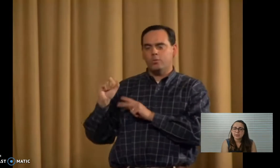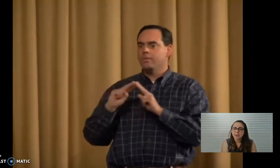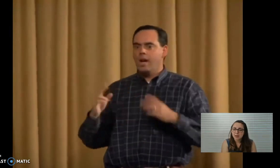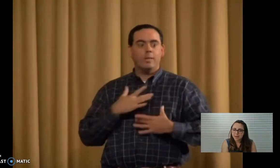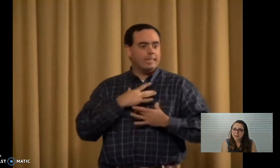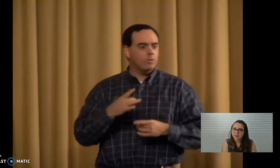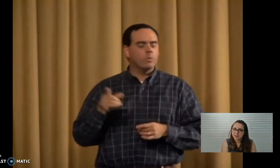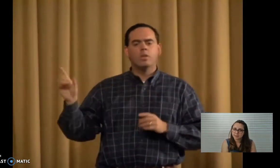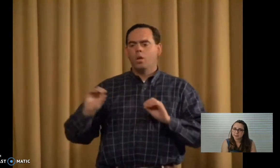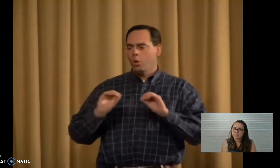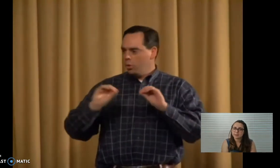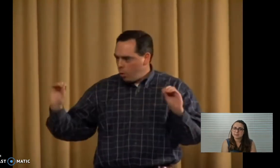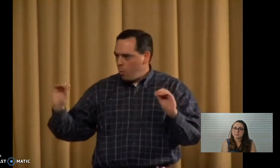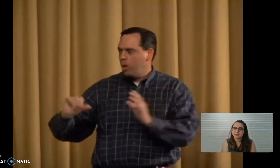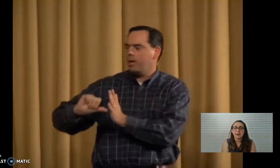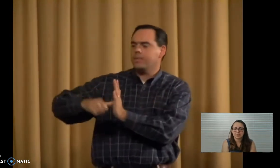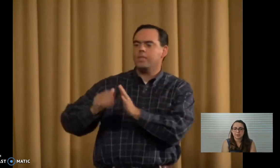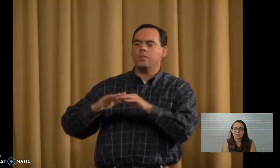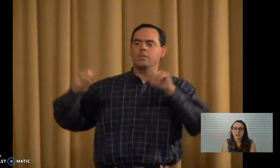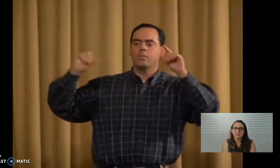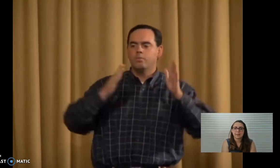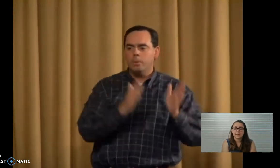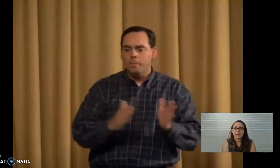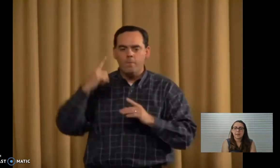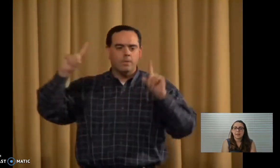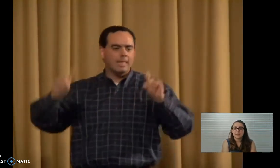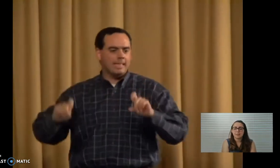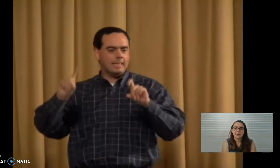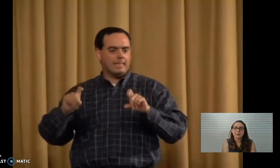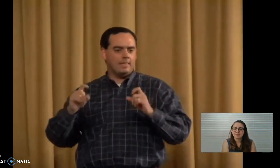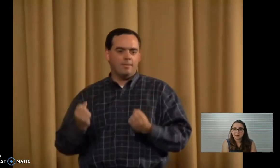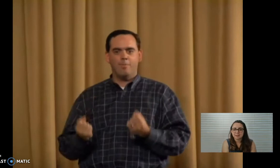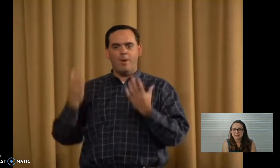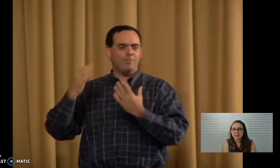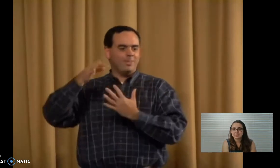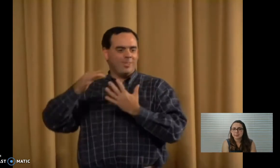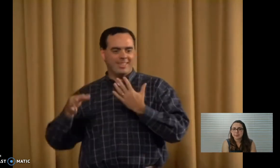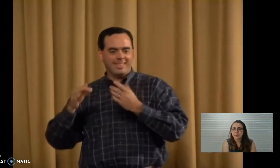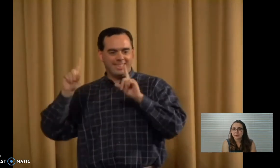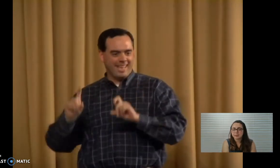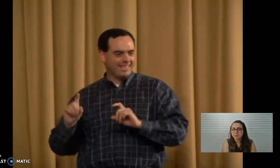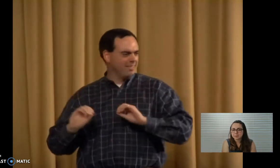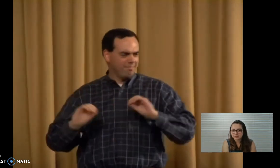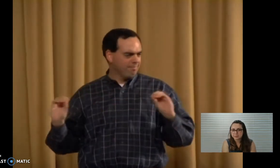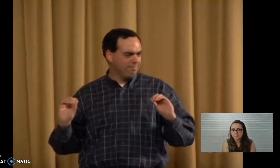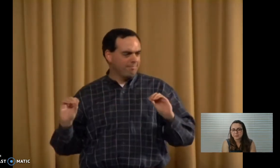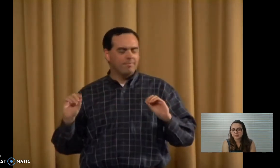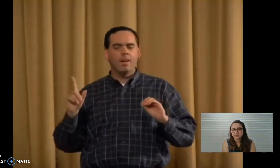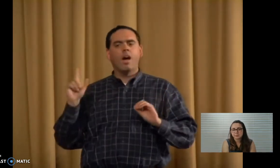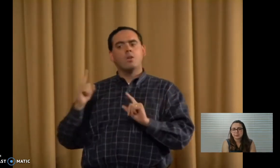new kind of high school. It's very interesting. They don't emphasize tests the way that other high schools